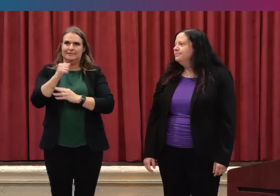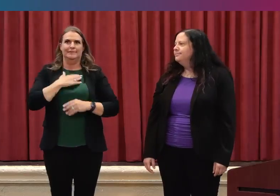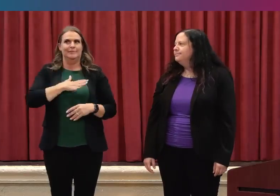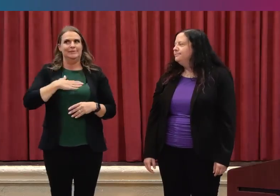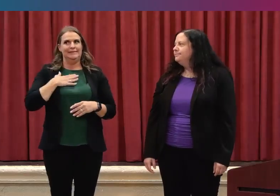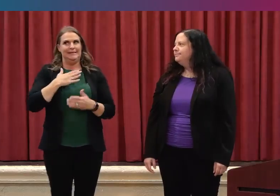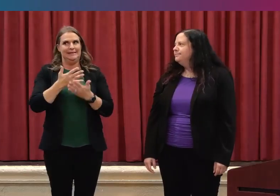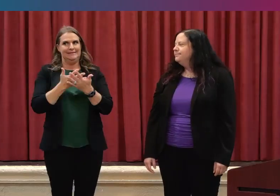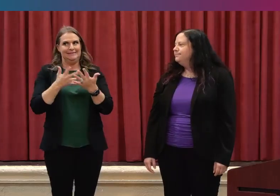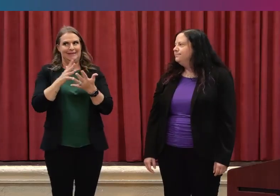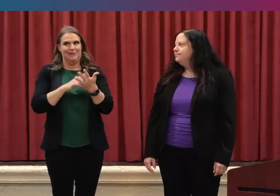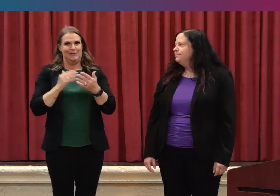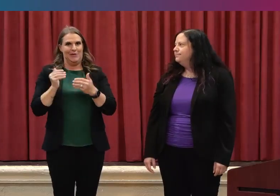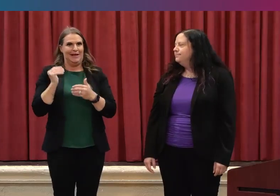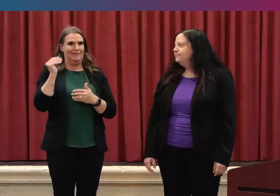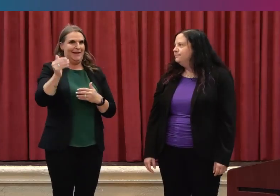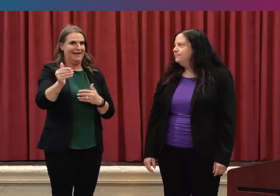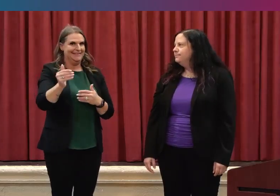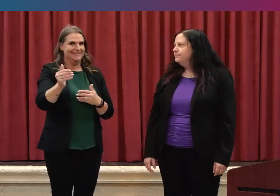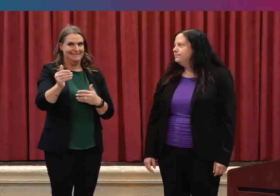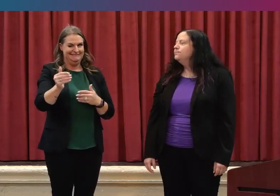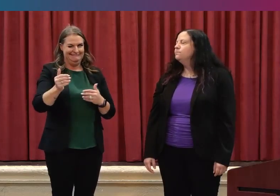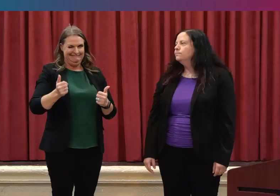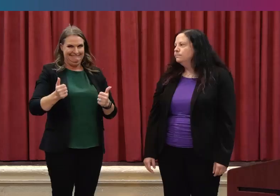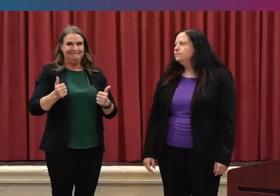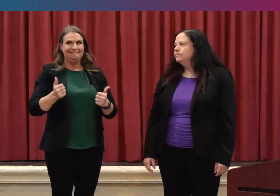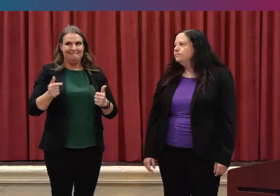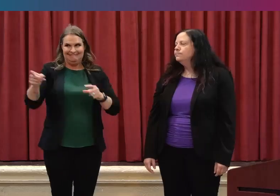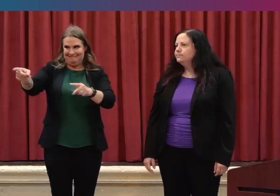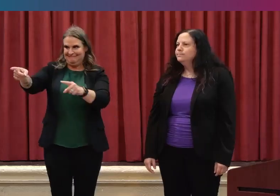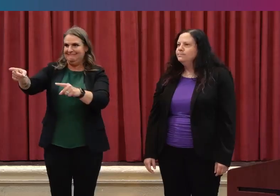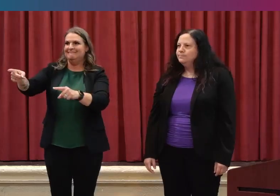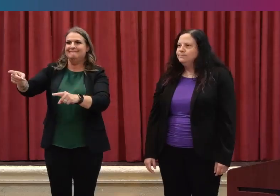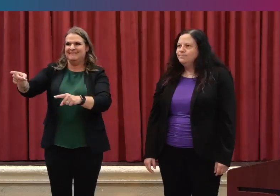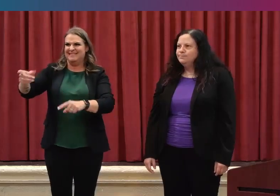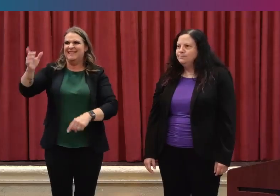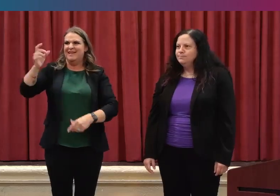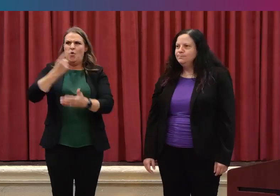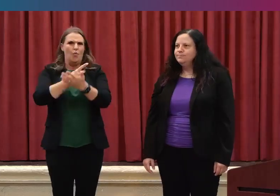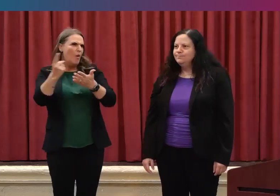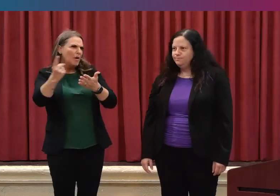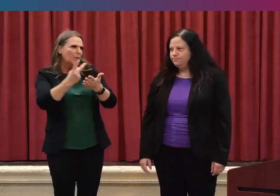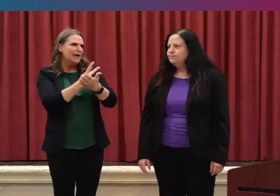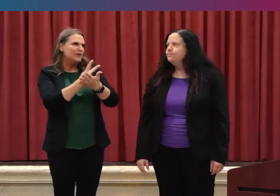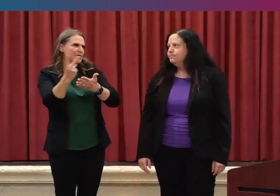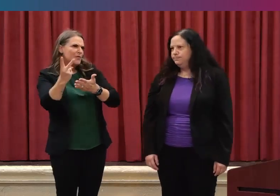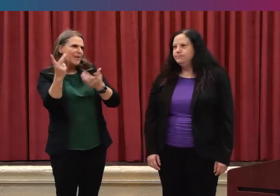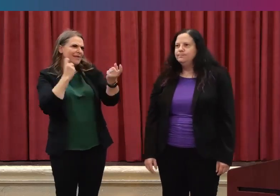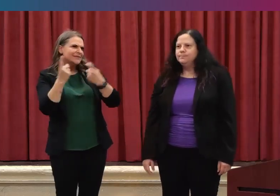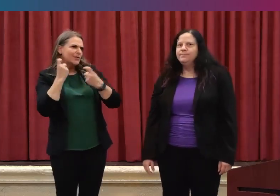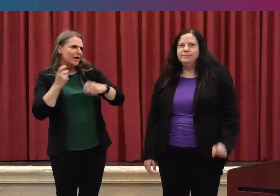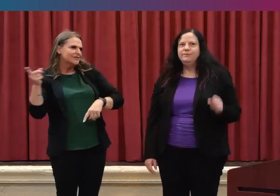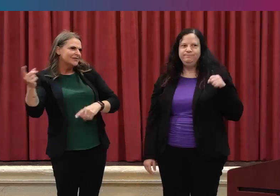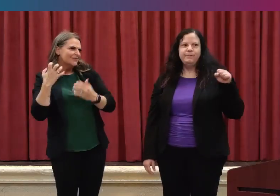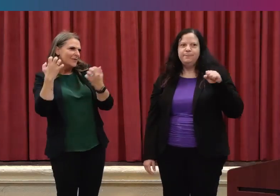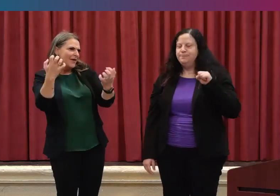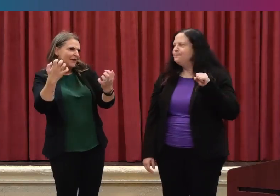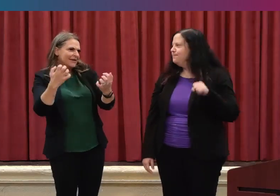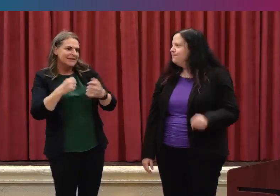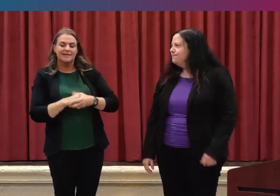So when you request through LifeSigns, please make sure you're thinking about scheduling in advance. Someone from the audience said